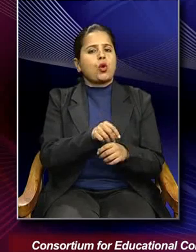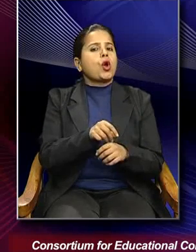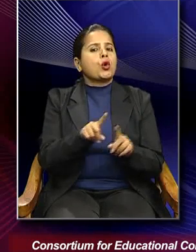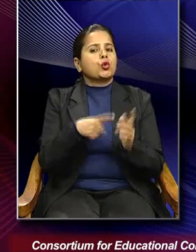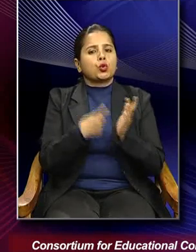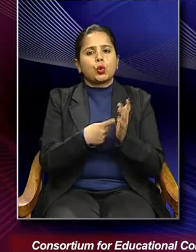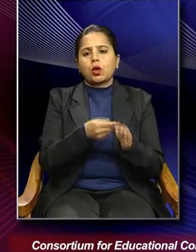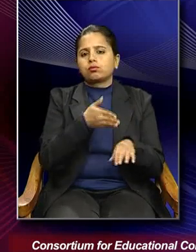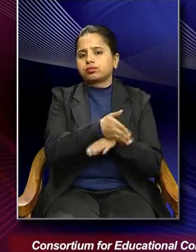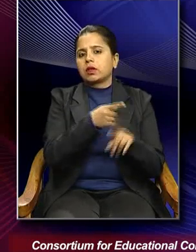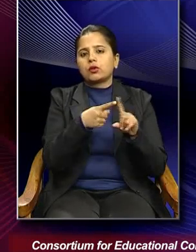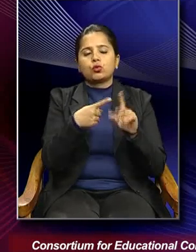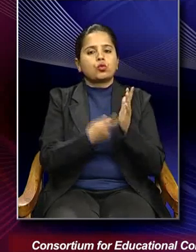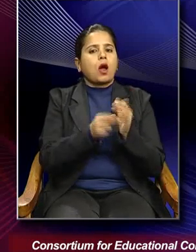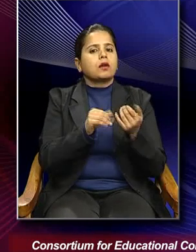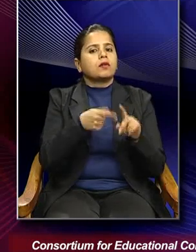of transitivity.